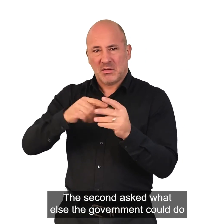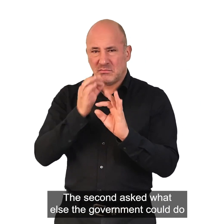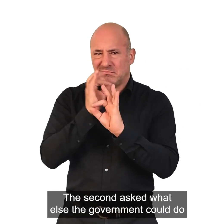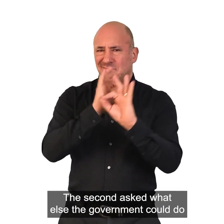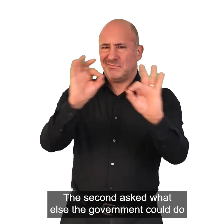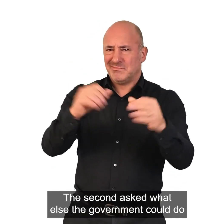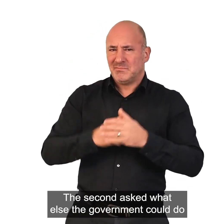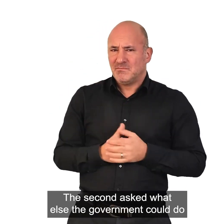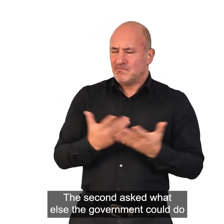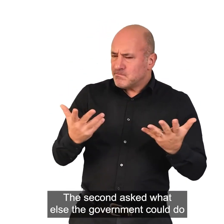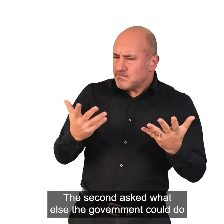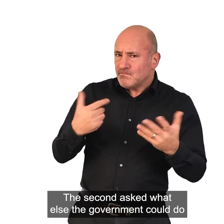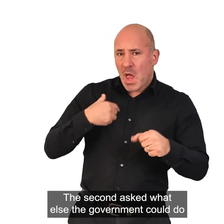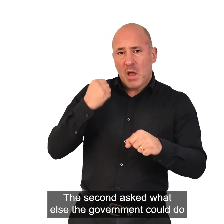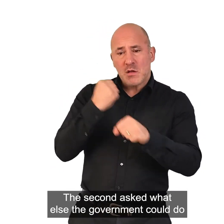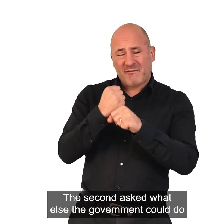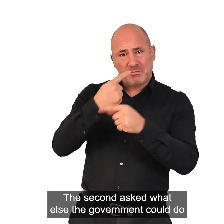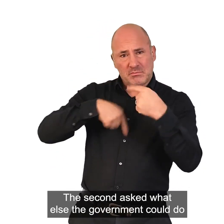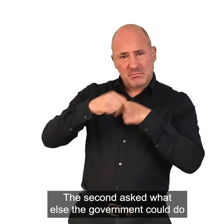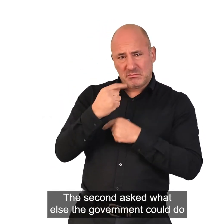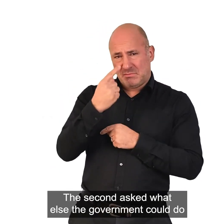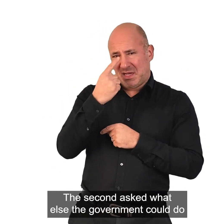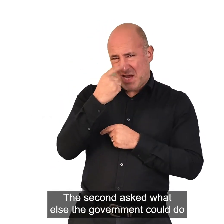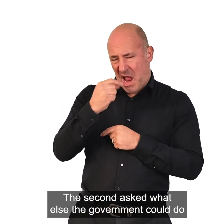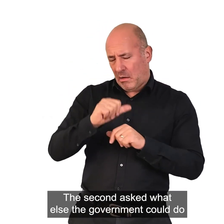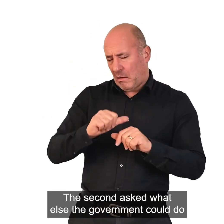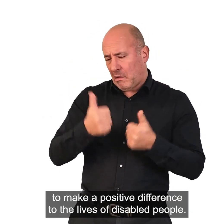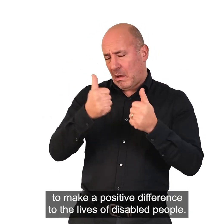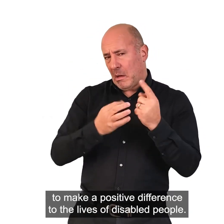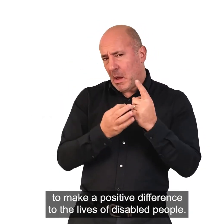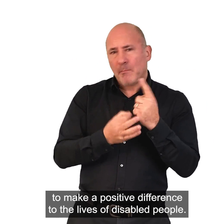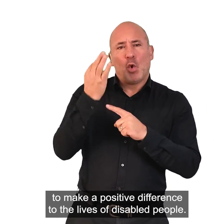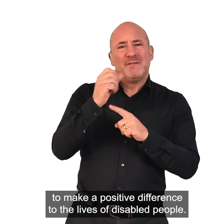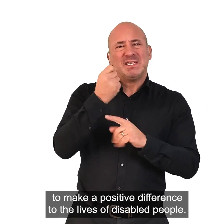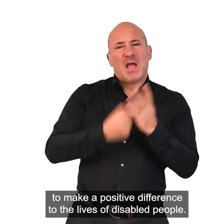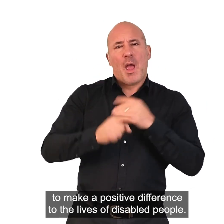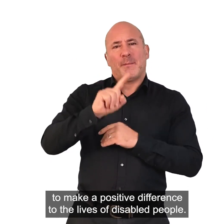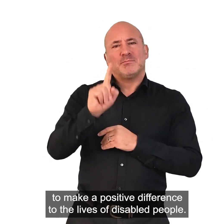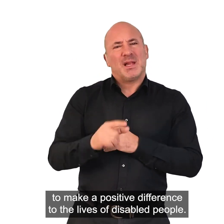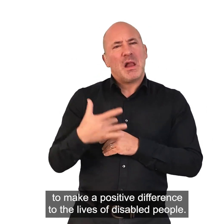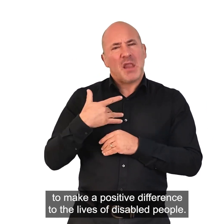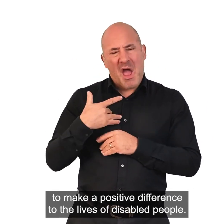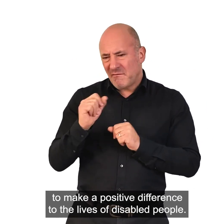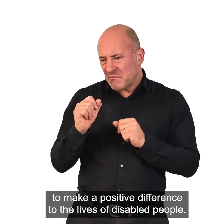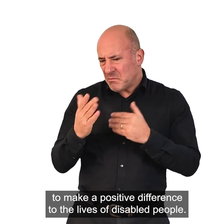The second asked what else the government could do to make a positive difference to the lives of disabled